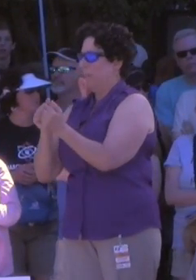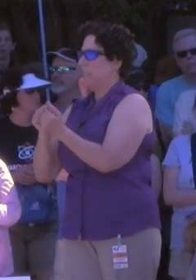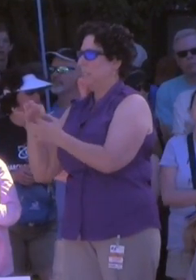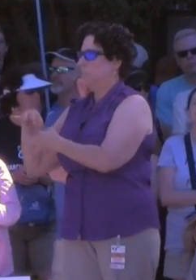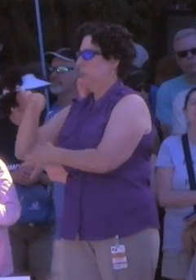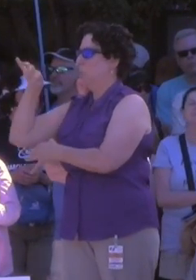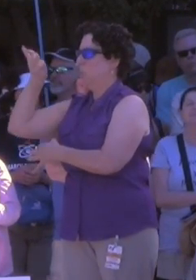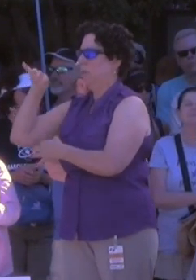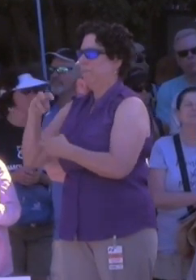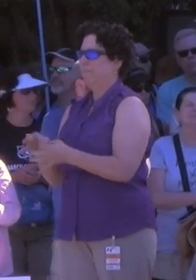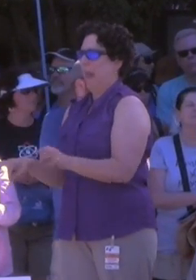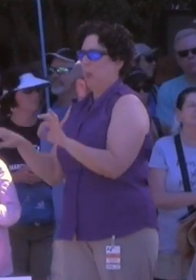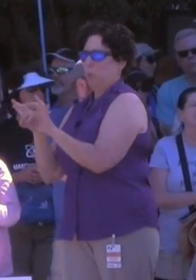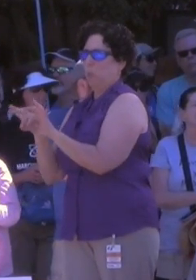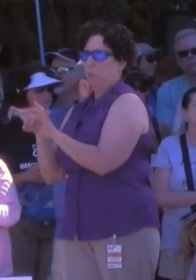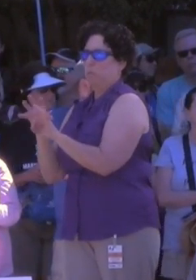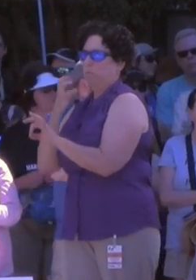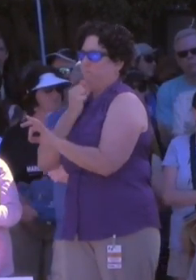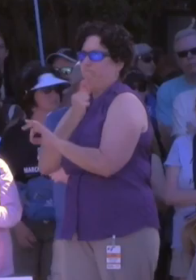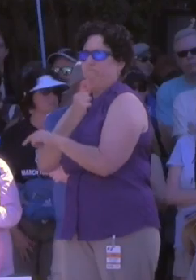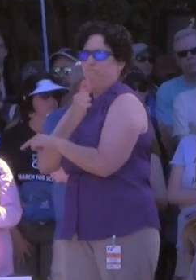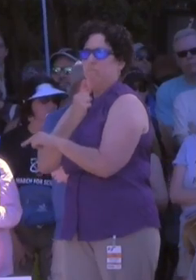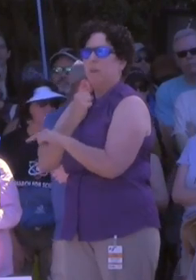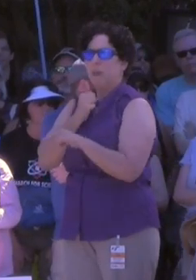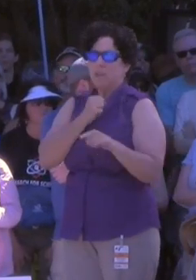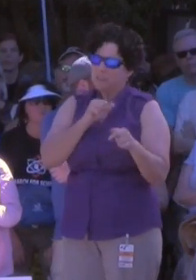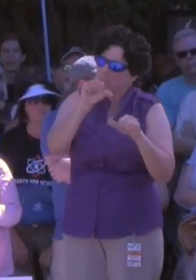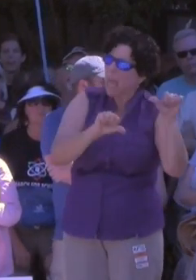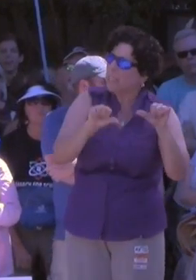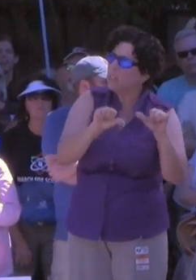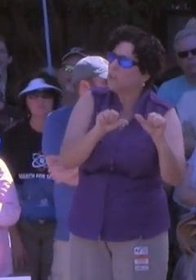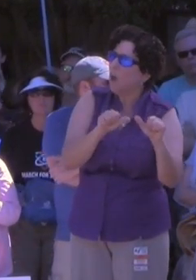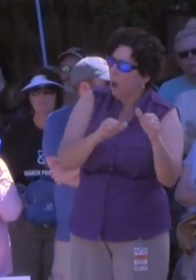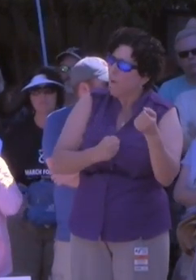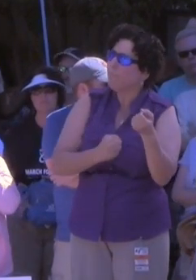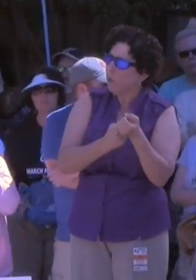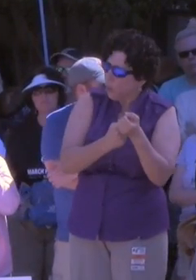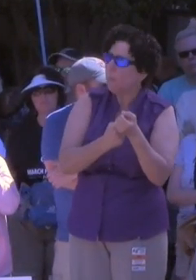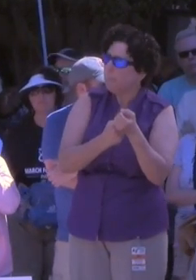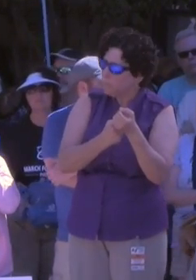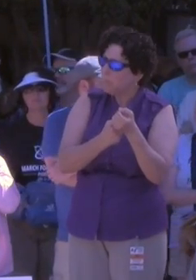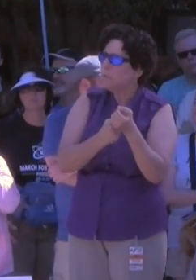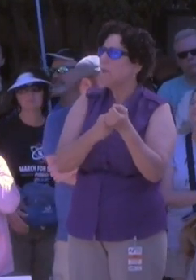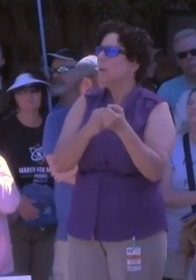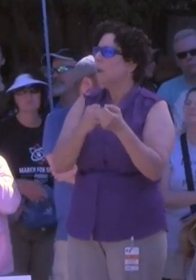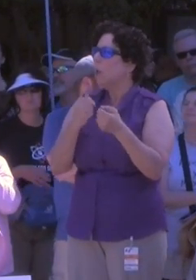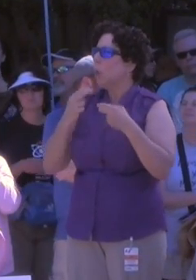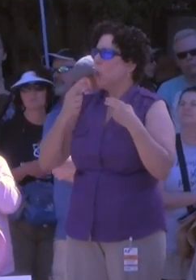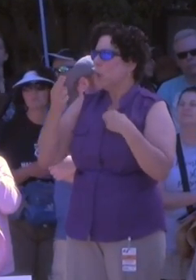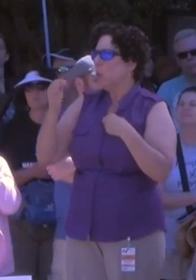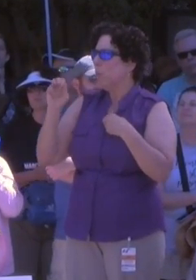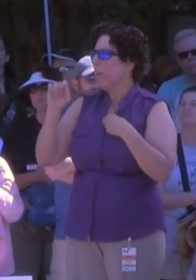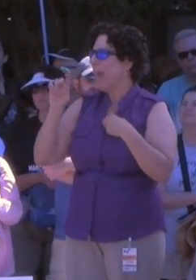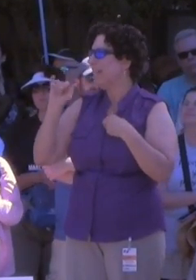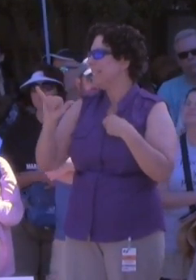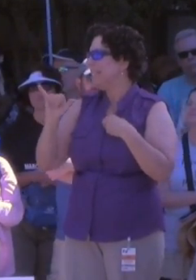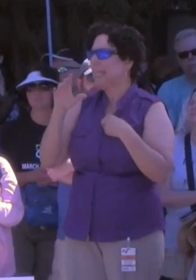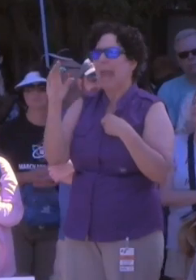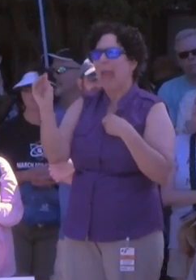values. Science continually affirms that humanity and the universe are awesome.